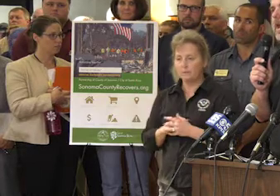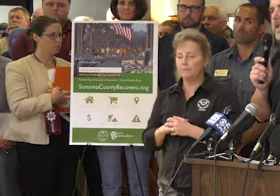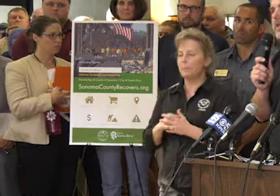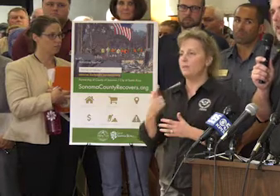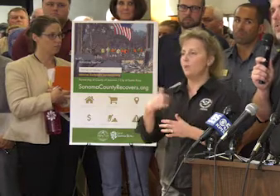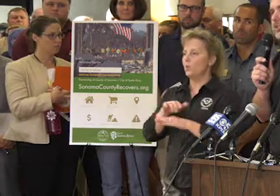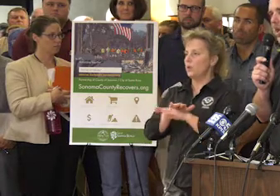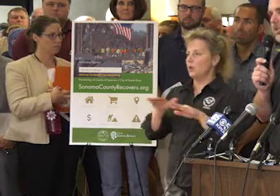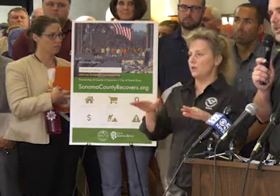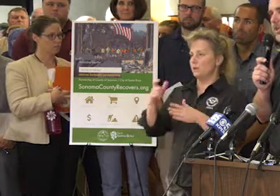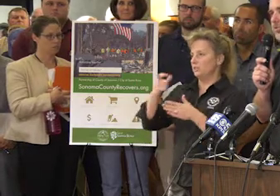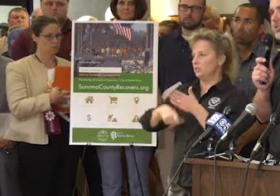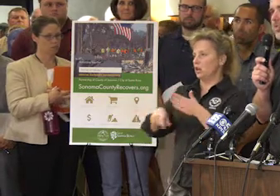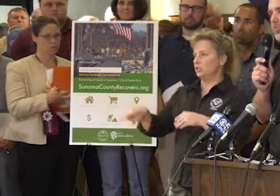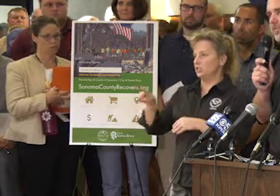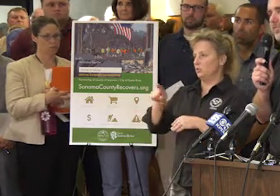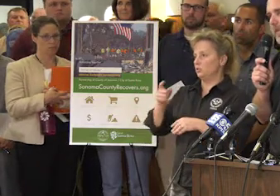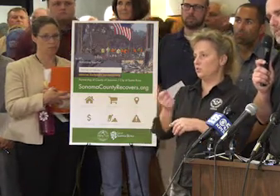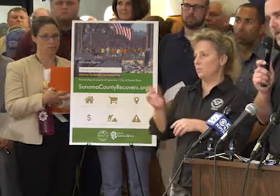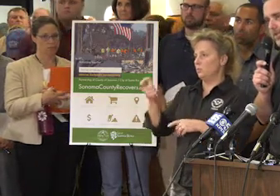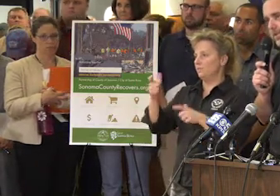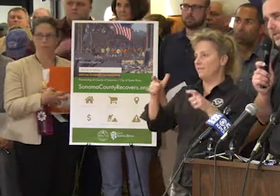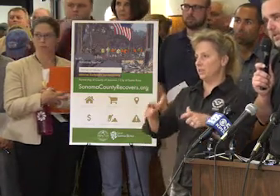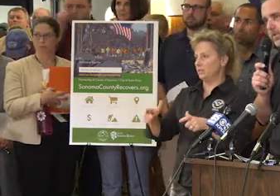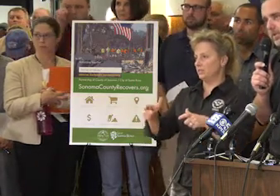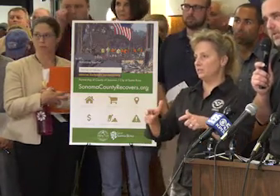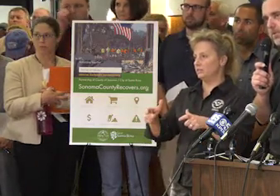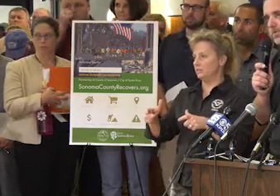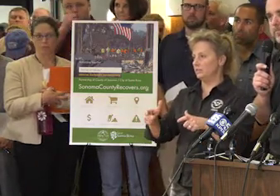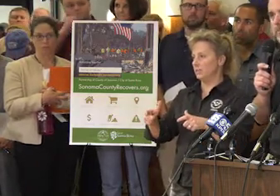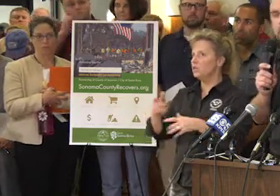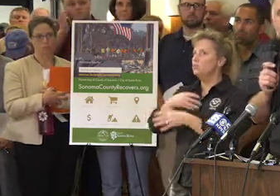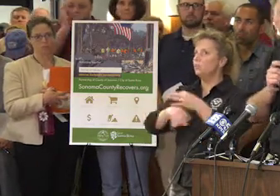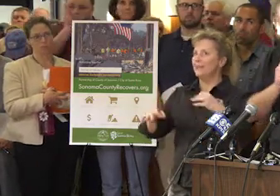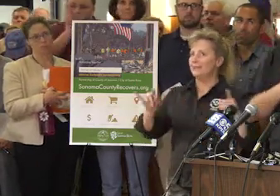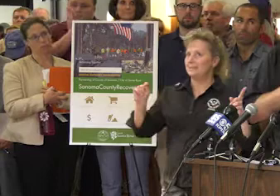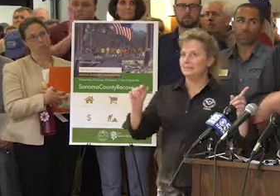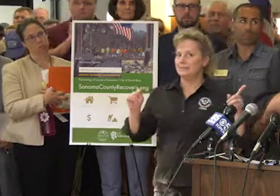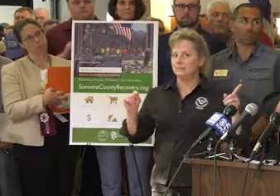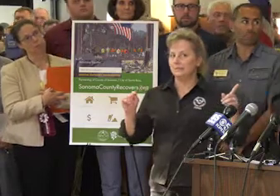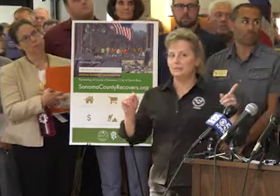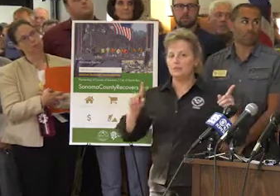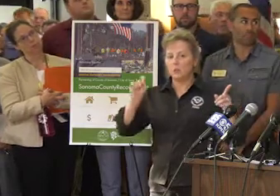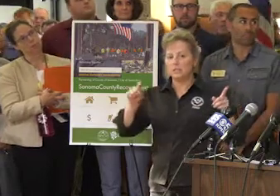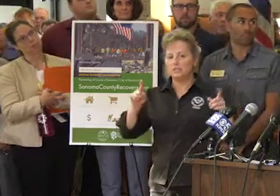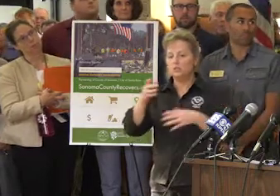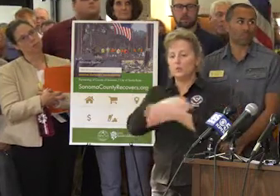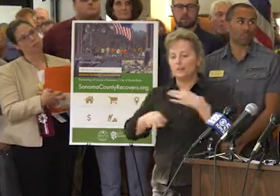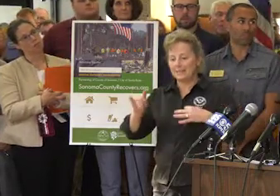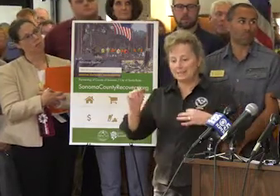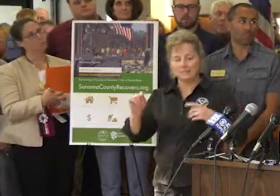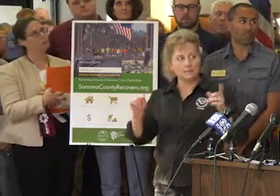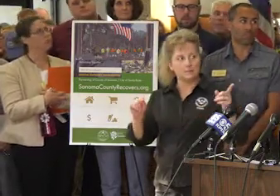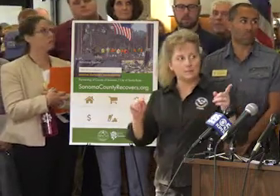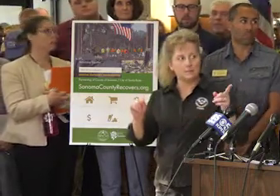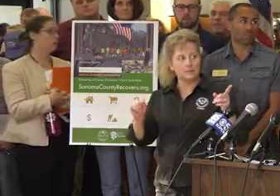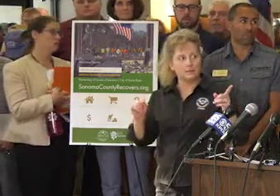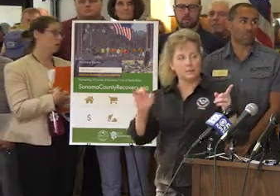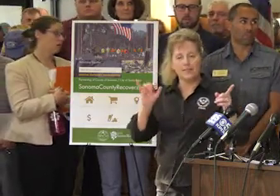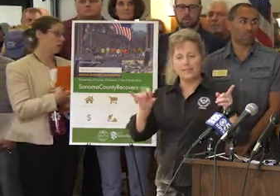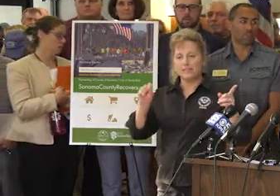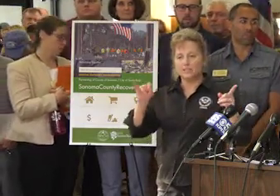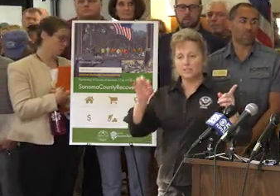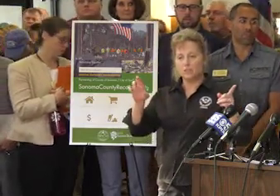We are not going to be charging you to remove a foundation. To replace it. The question is to replace it. And that,